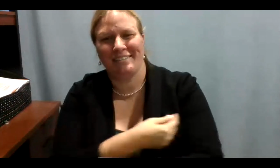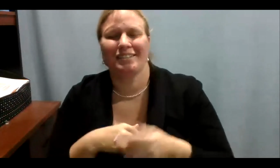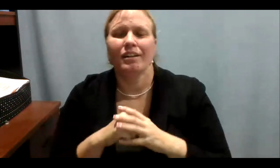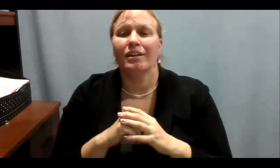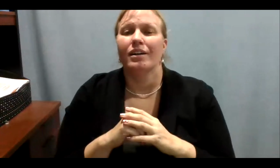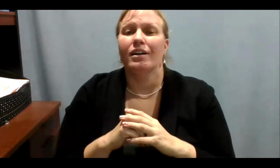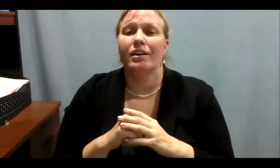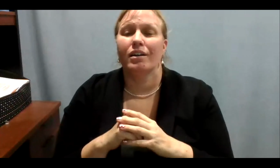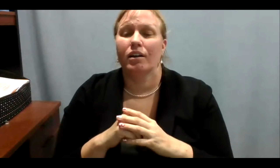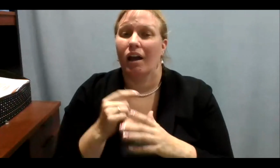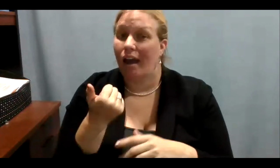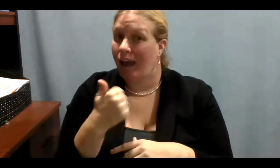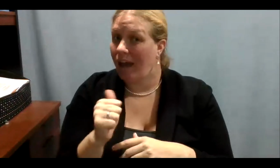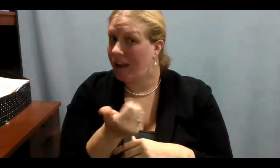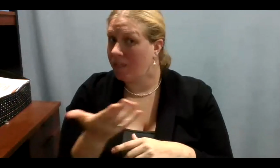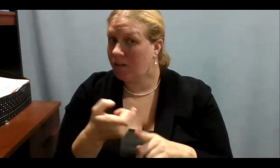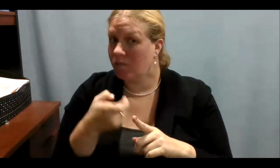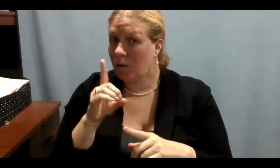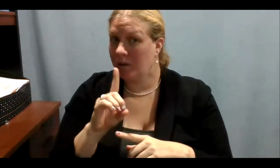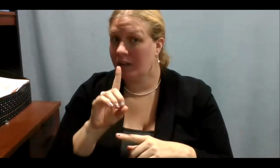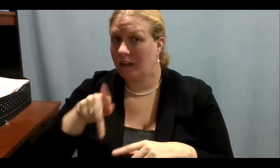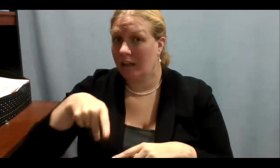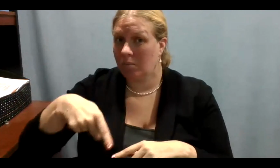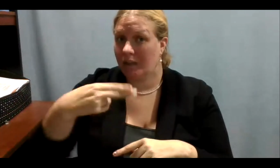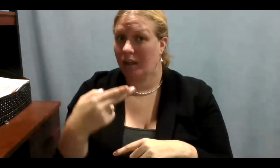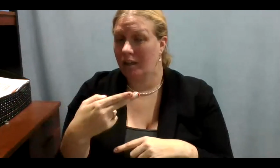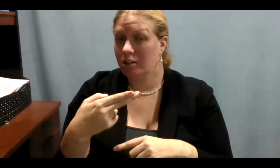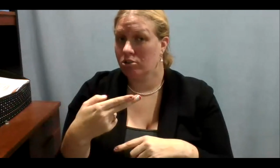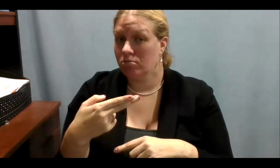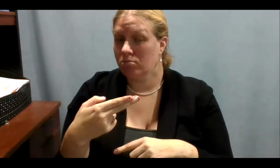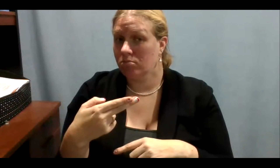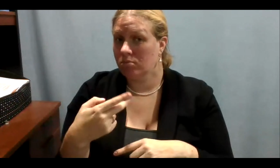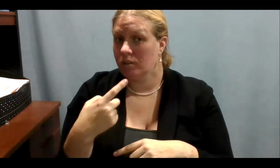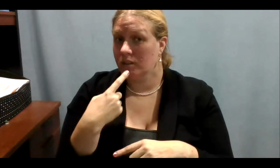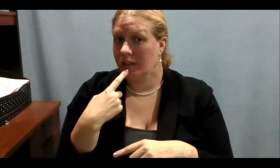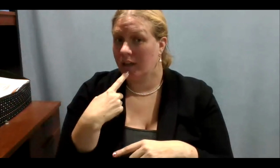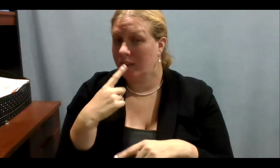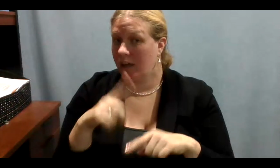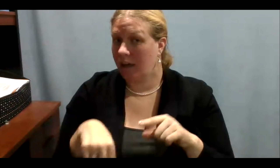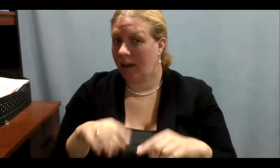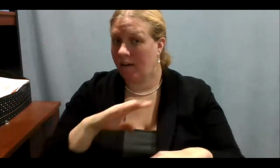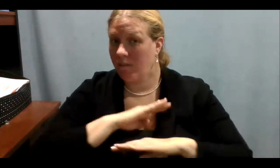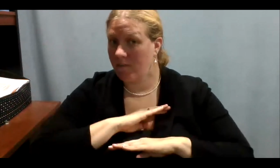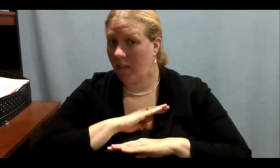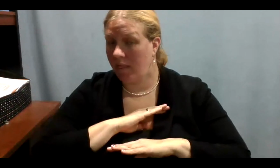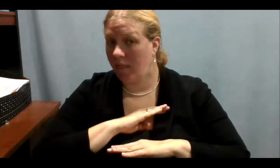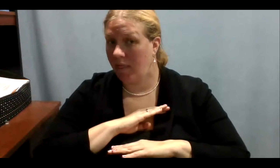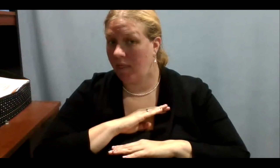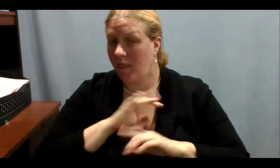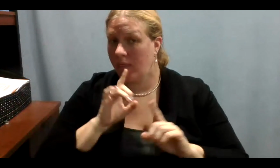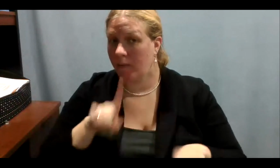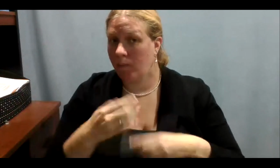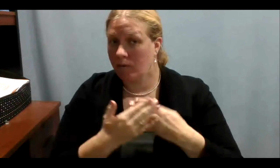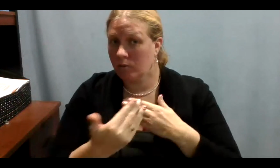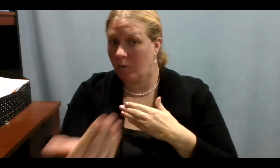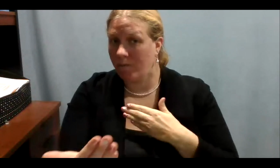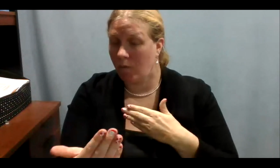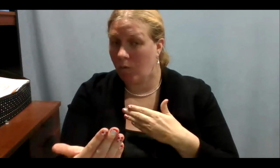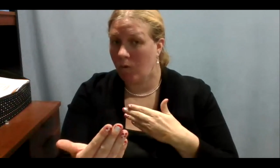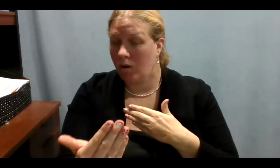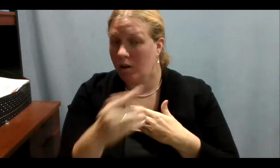have you gotten anything from DPH recently indicating that they may not be able to fulfill orders going forward because,